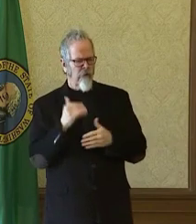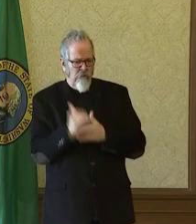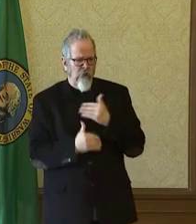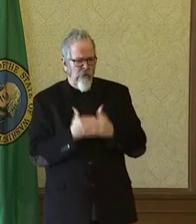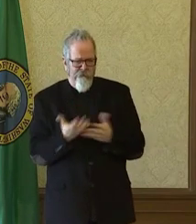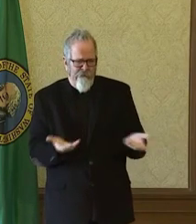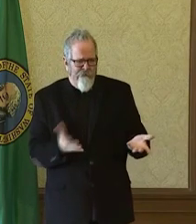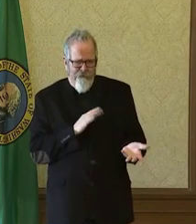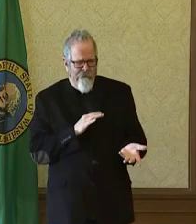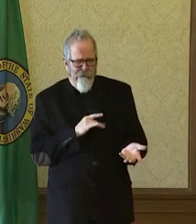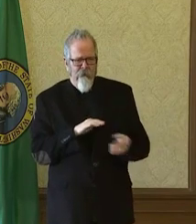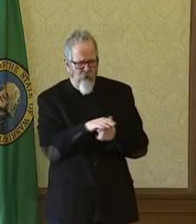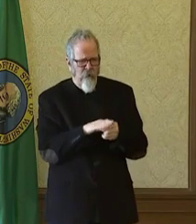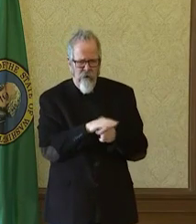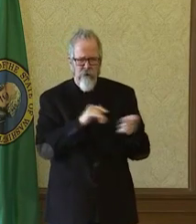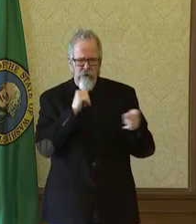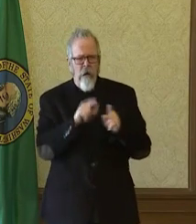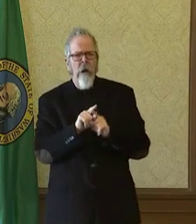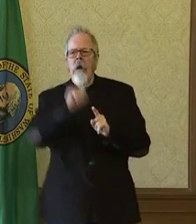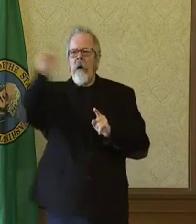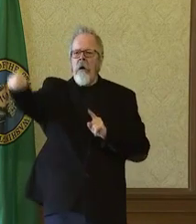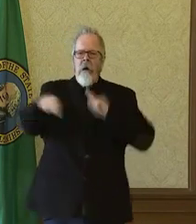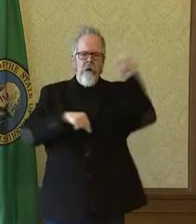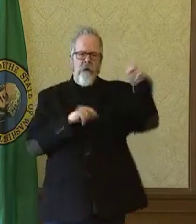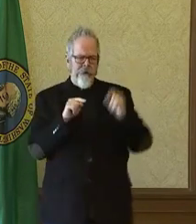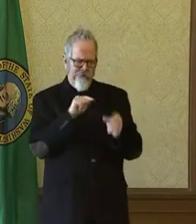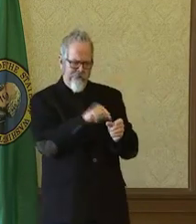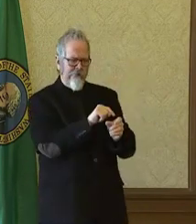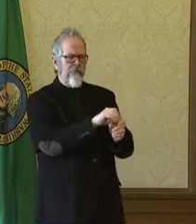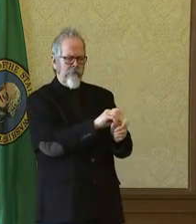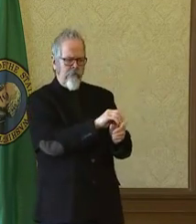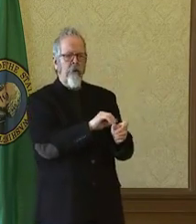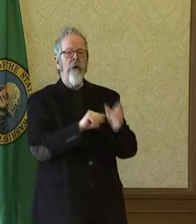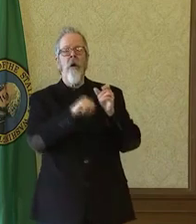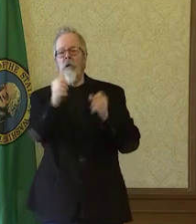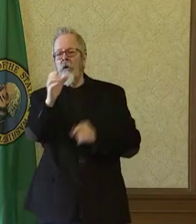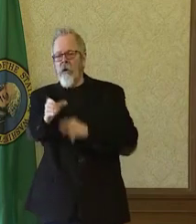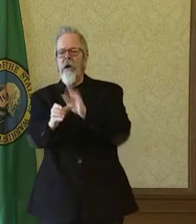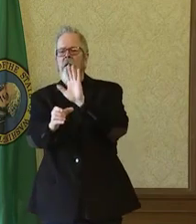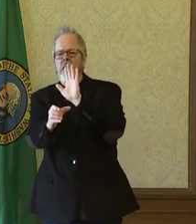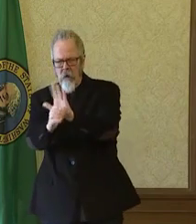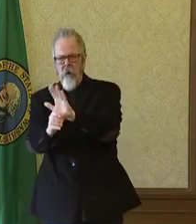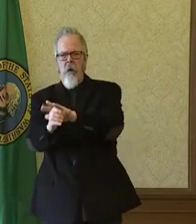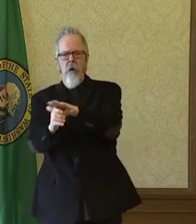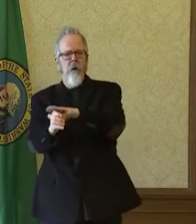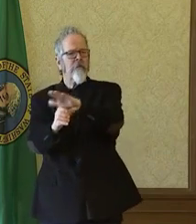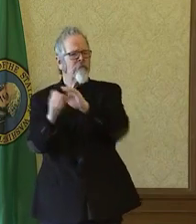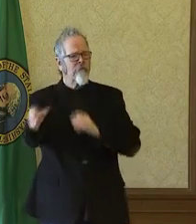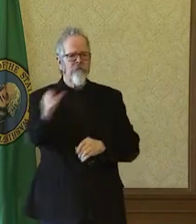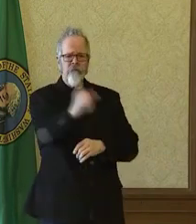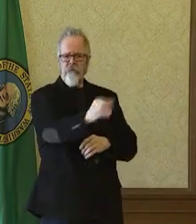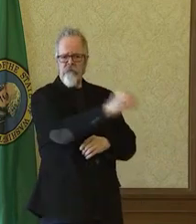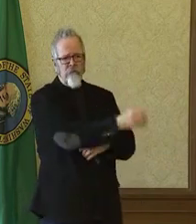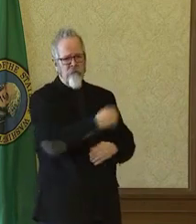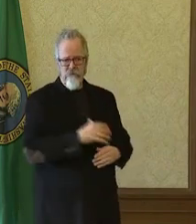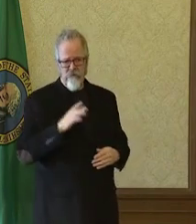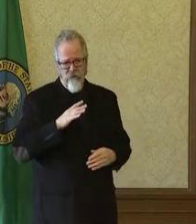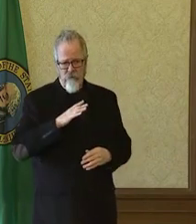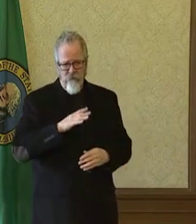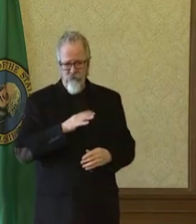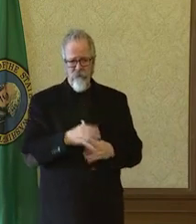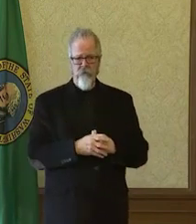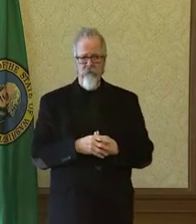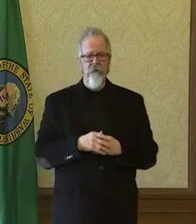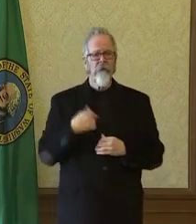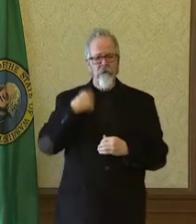you said, relatively small grants, but $10,000 for a small business can help them with